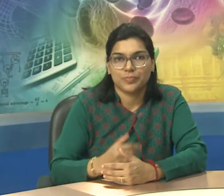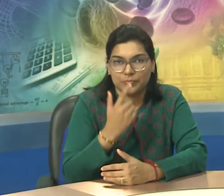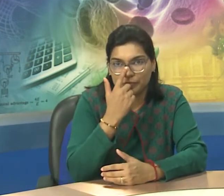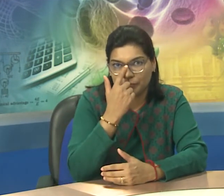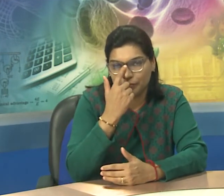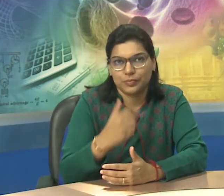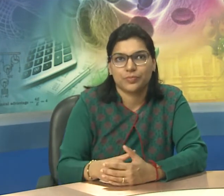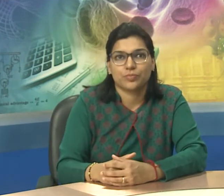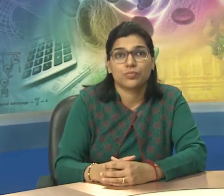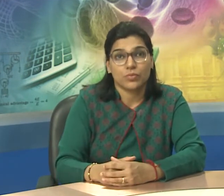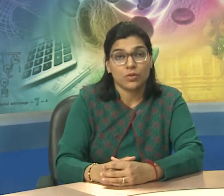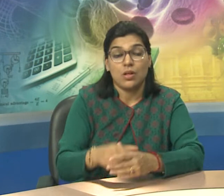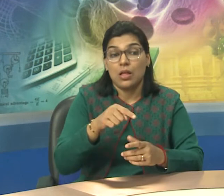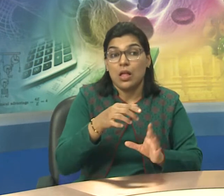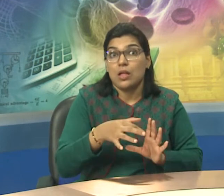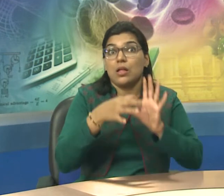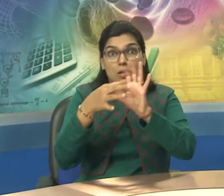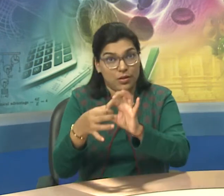requiring core technical skills.